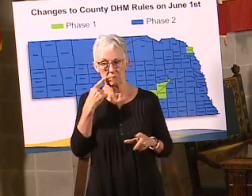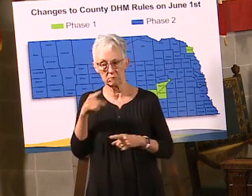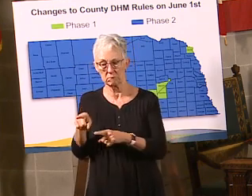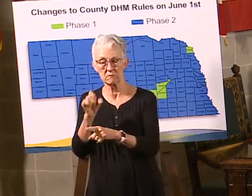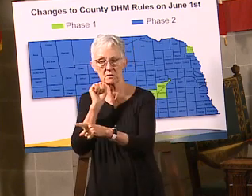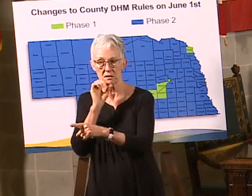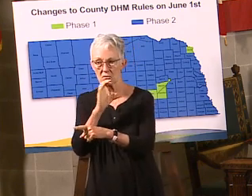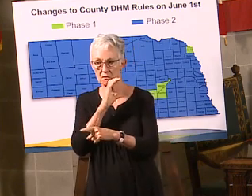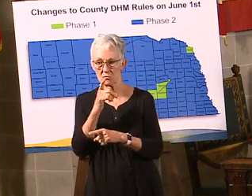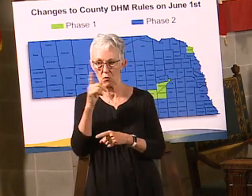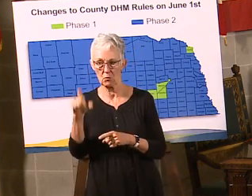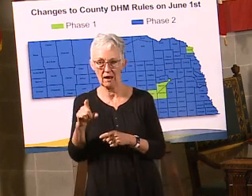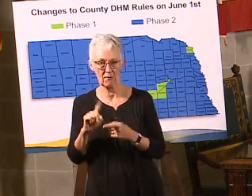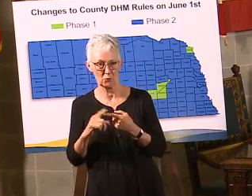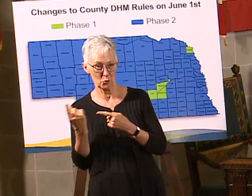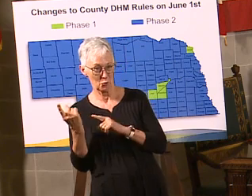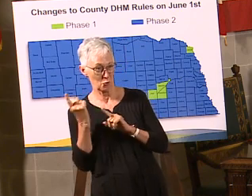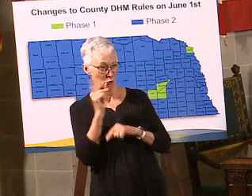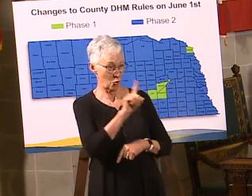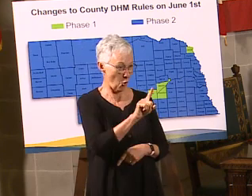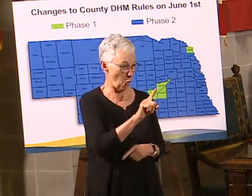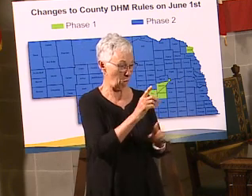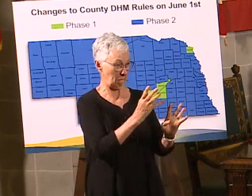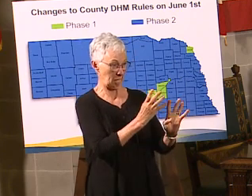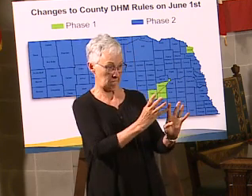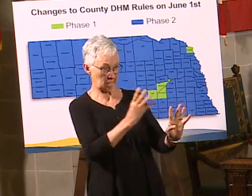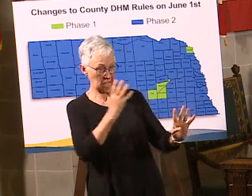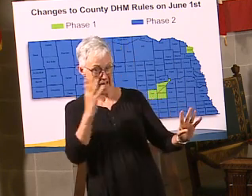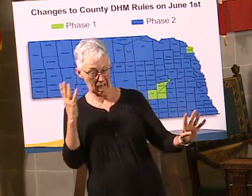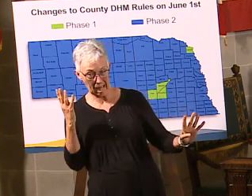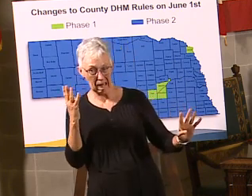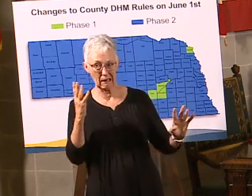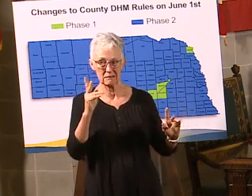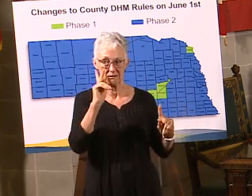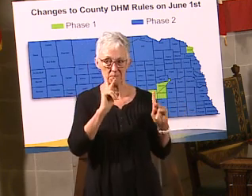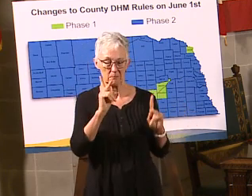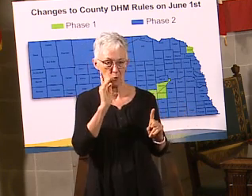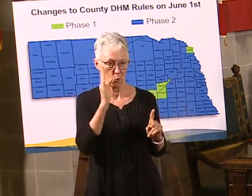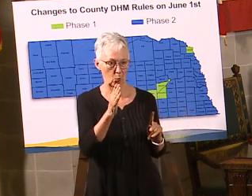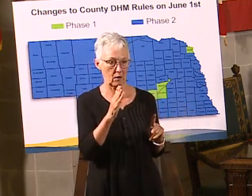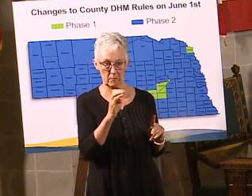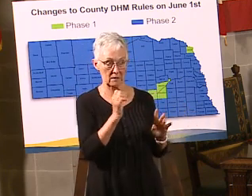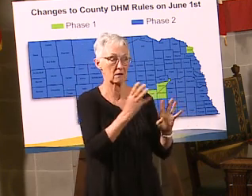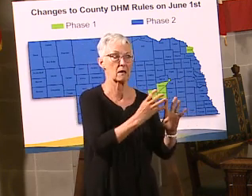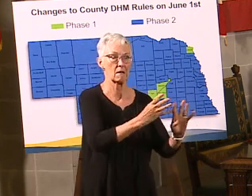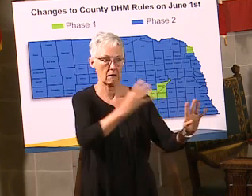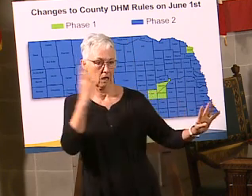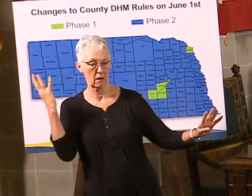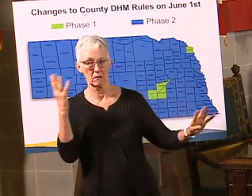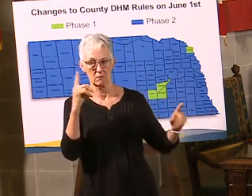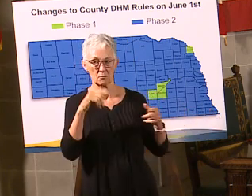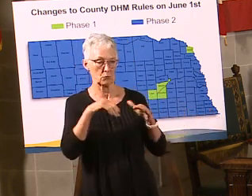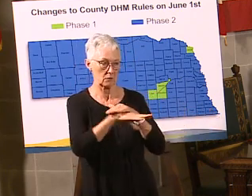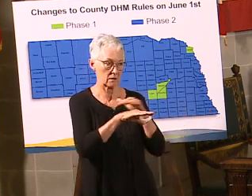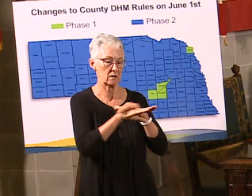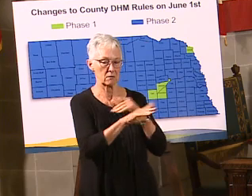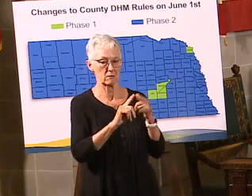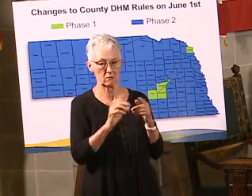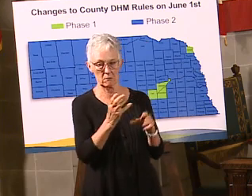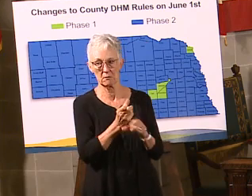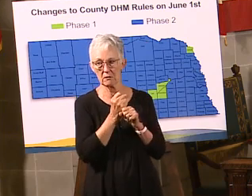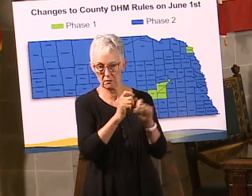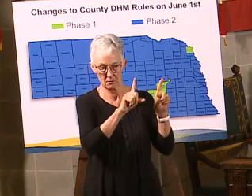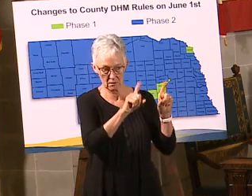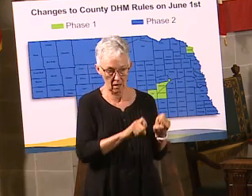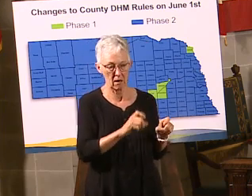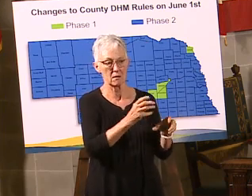wait in line, as we anticipate that there's some pent-up demand for people getting their driver's licenses. So we're going to just go ahead and waive